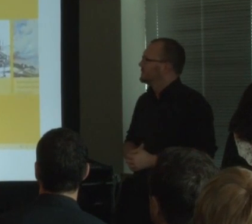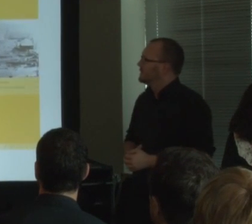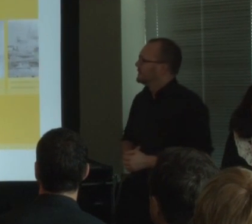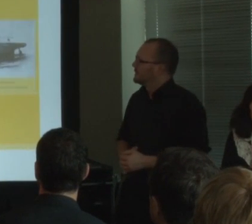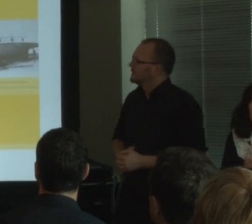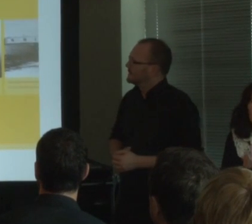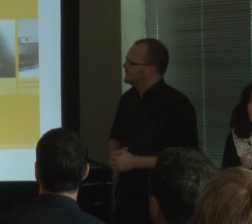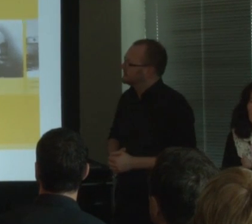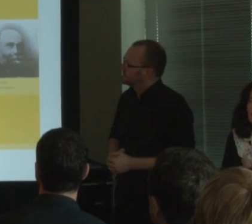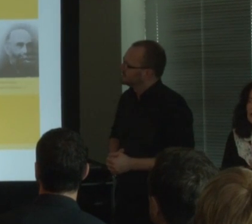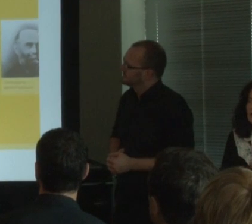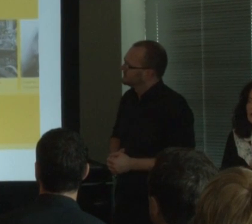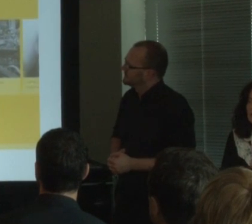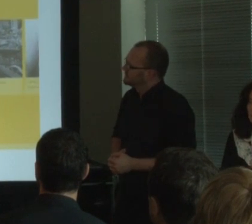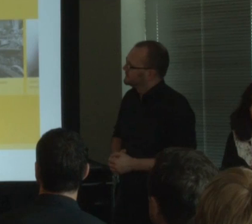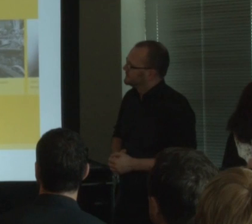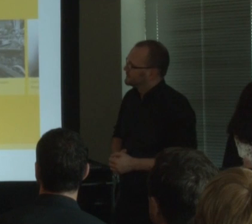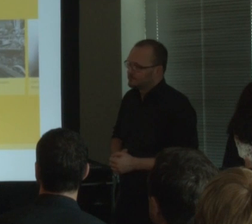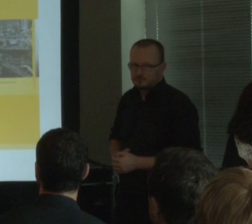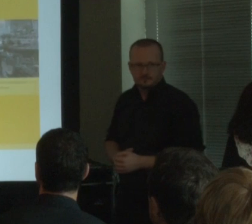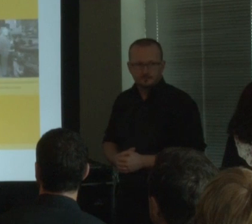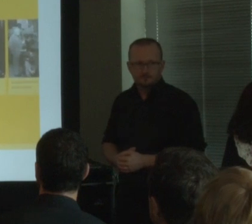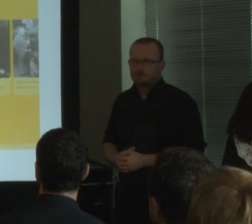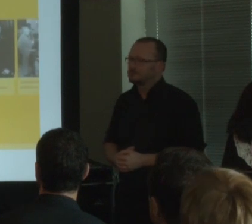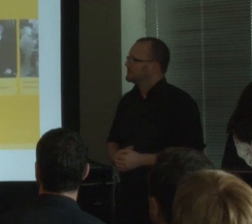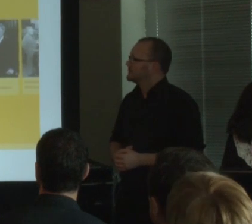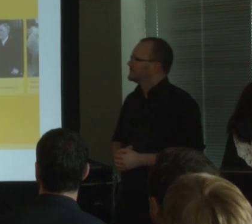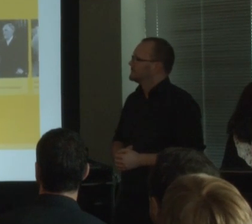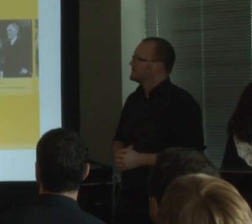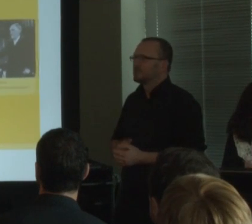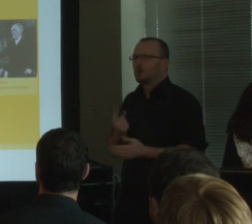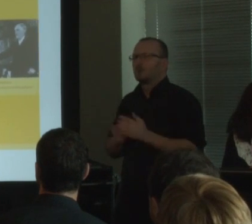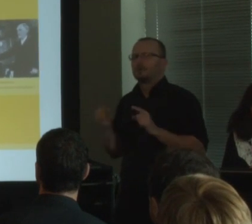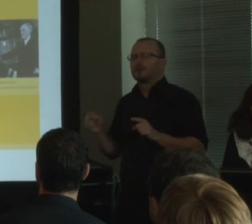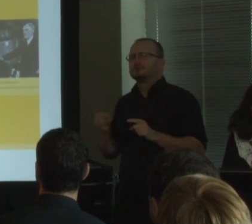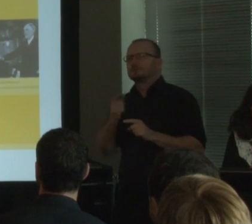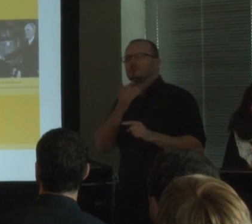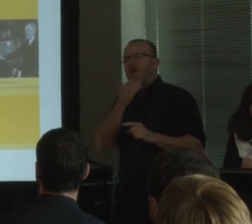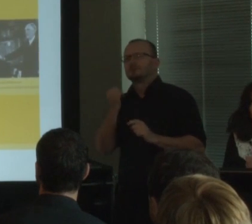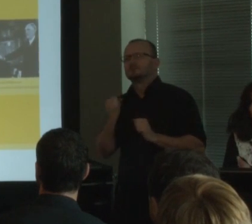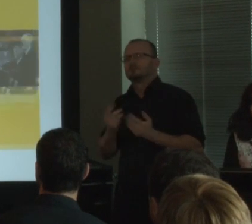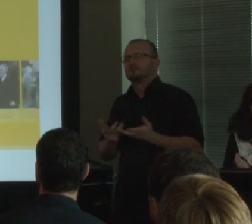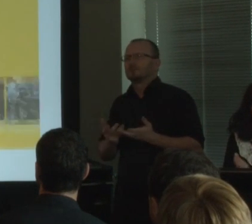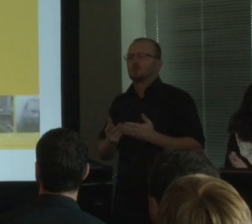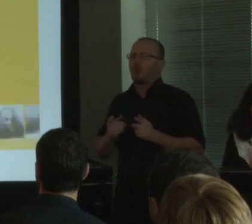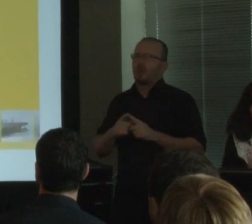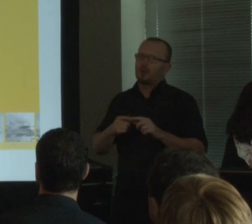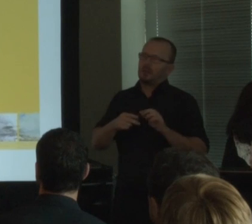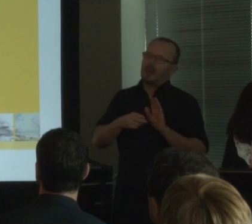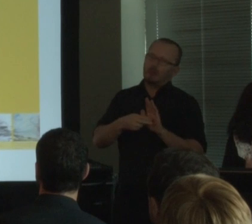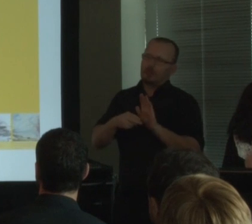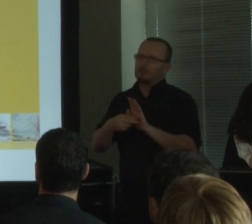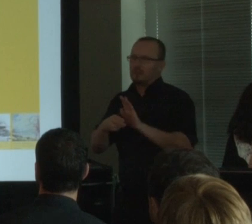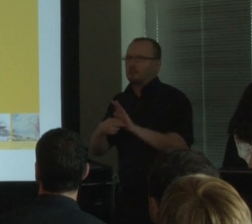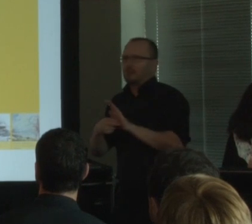But not only that, it's nicely presented. You know, it's not a linear fashion. It's not like a label on a